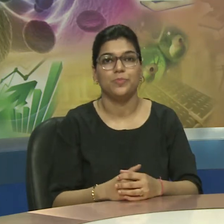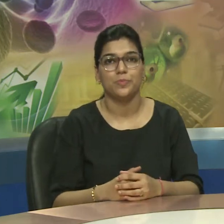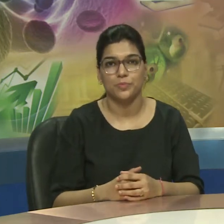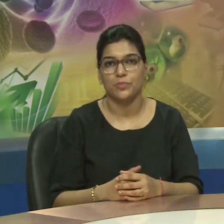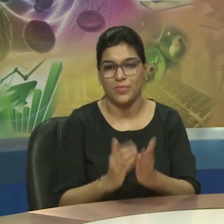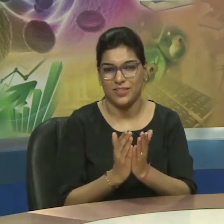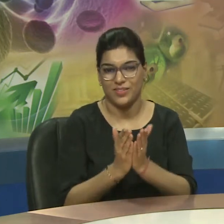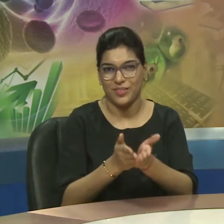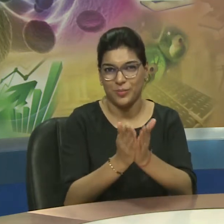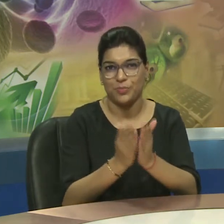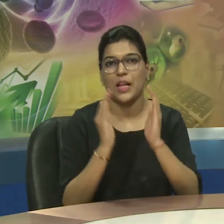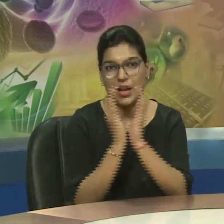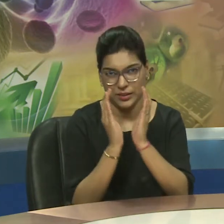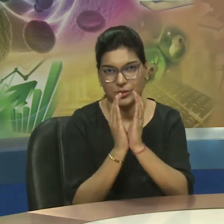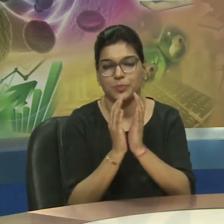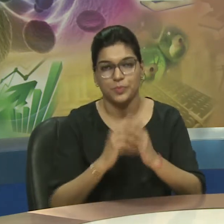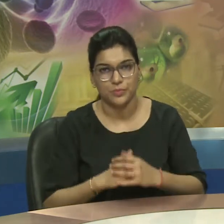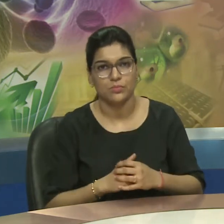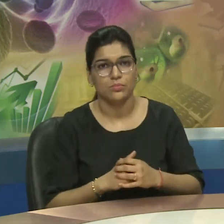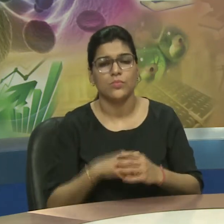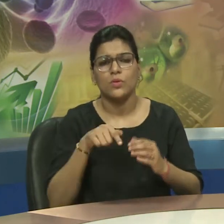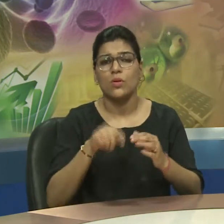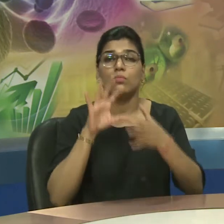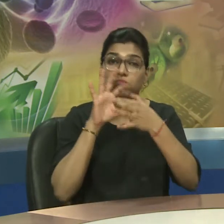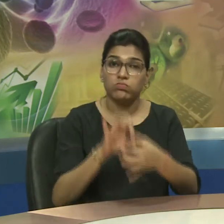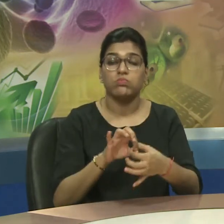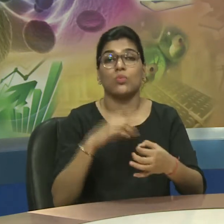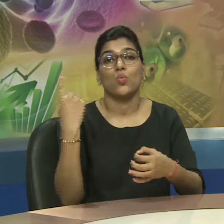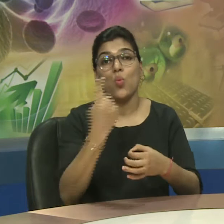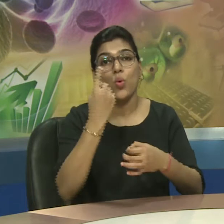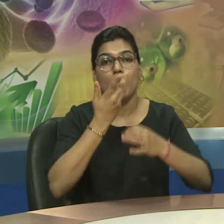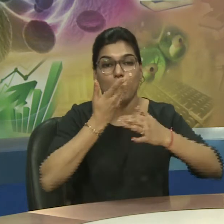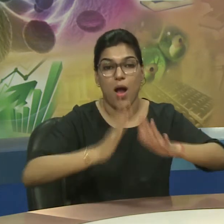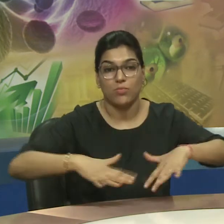As you can see in picture, it is in marine insurance.